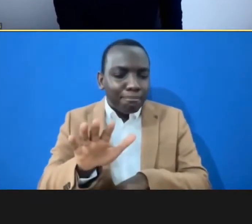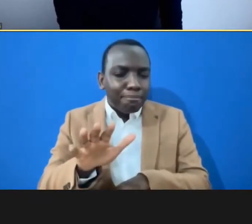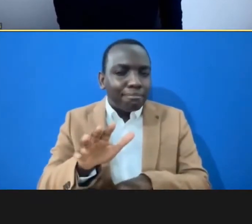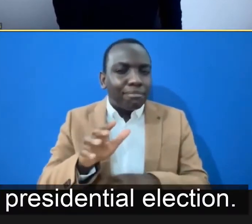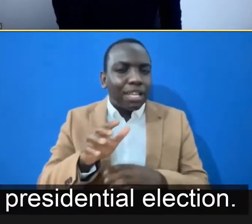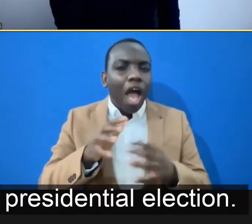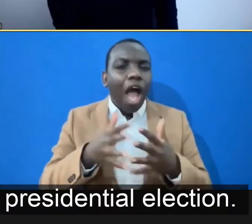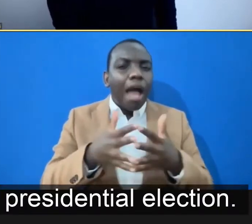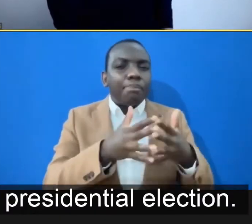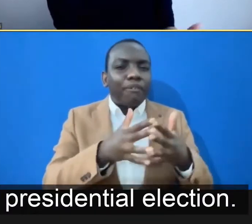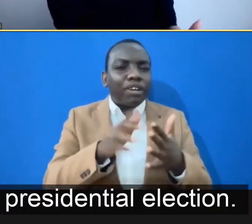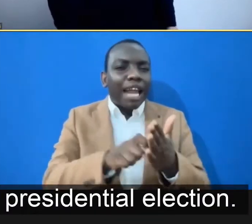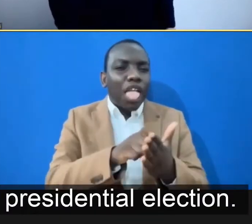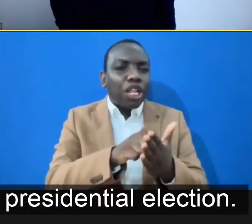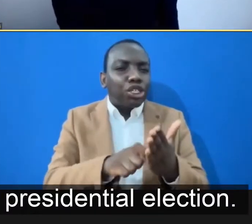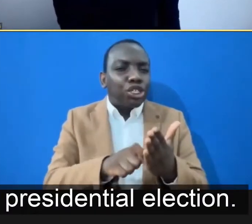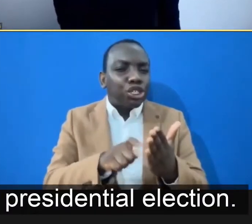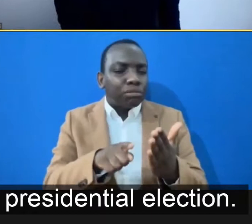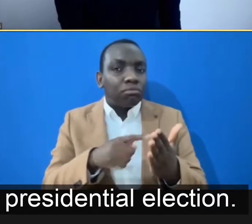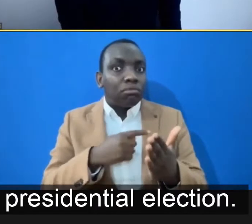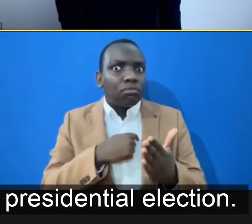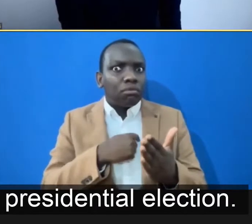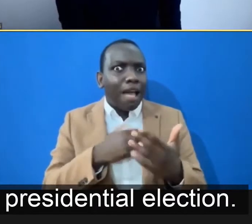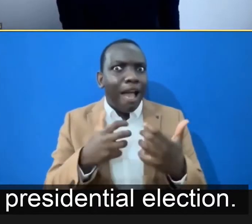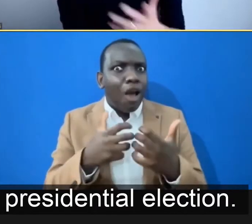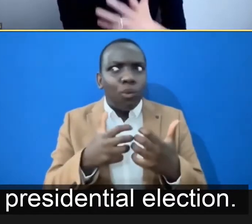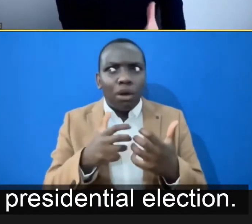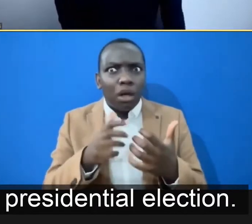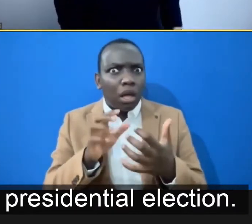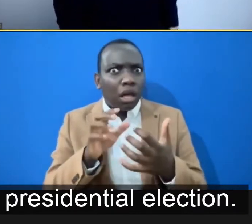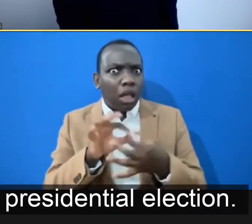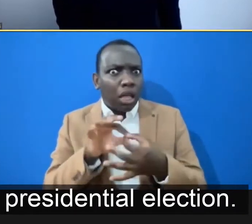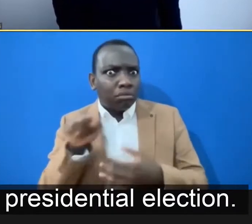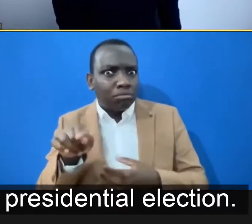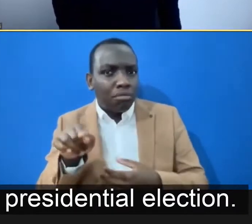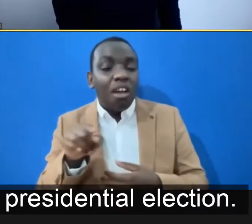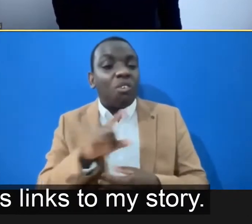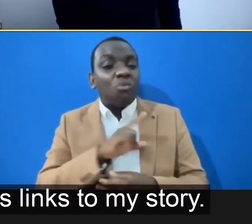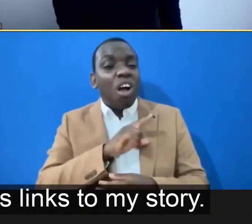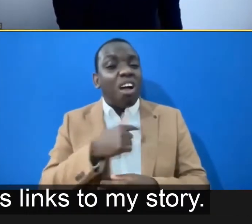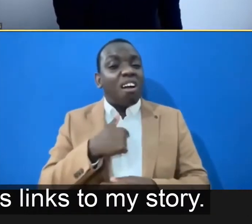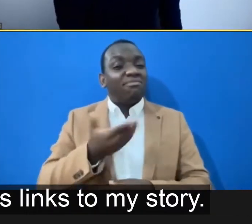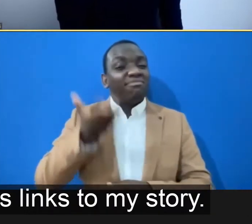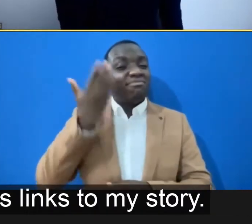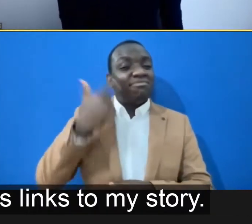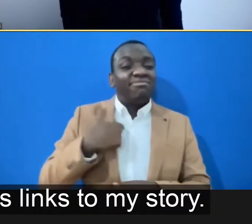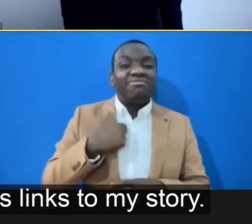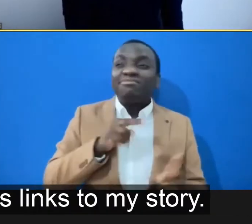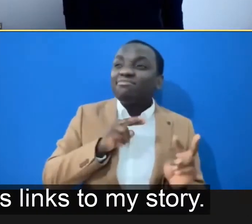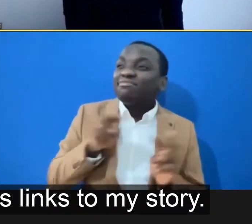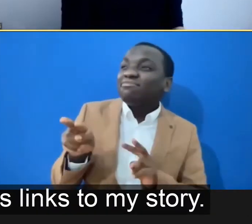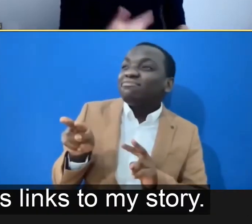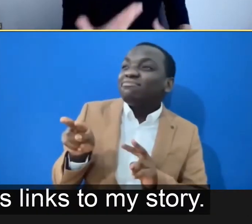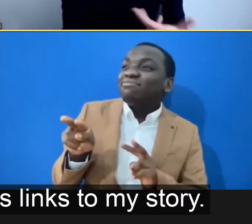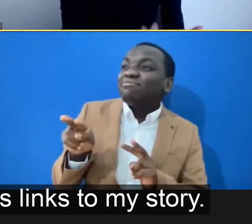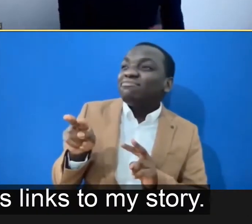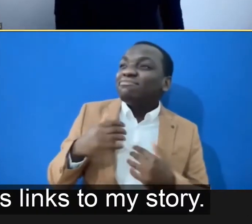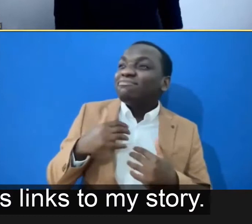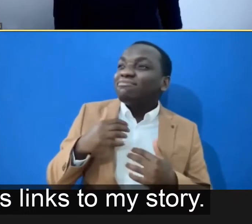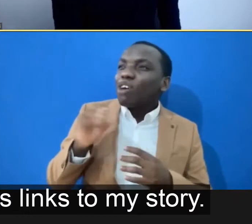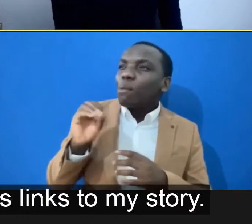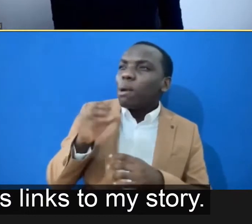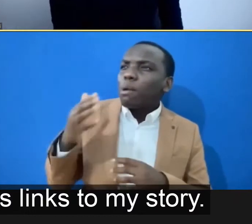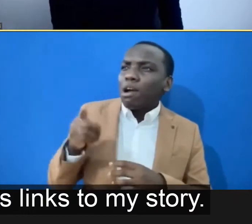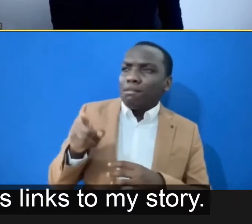I remember 2008, the time of the presidential election, and I want to explain how this links